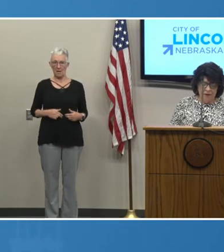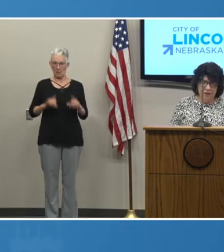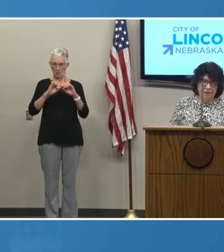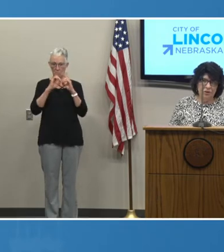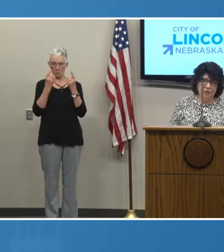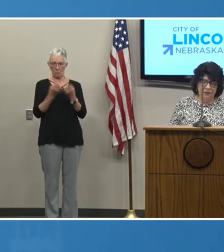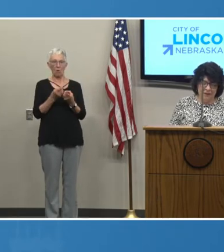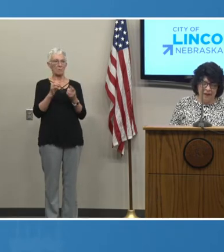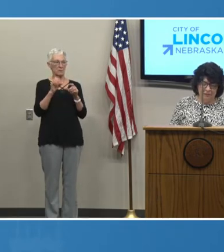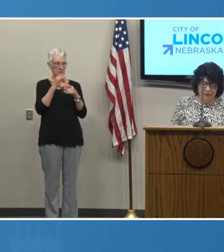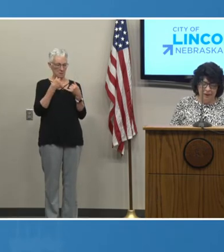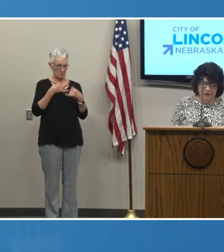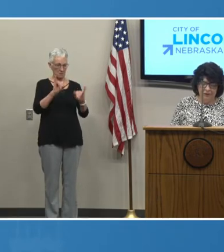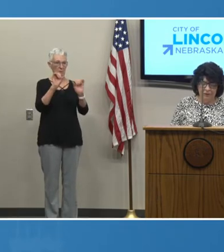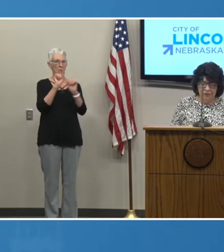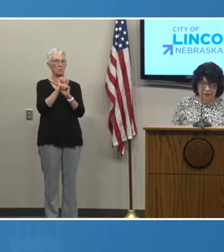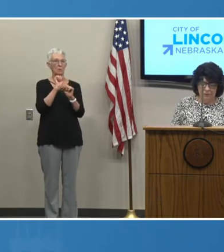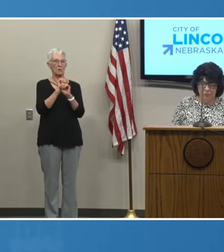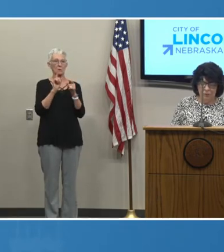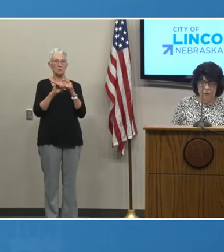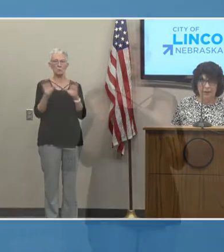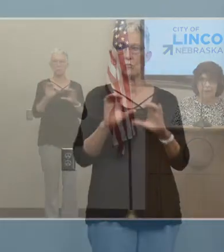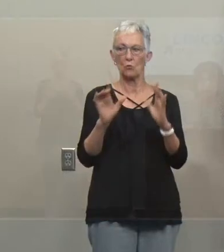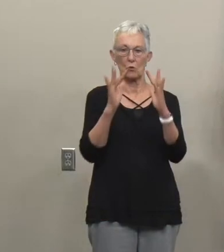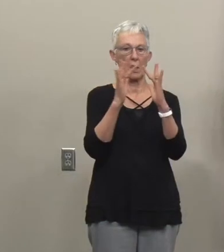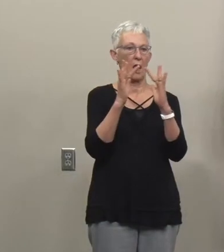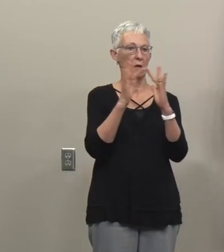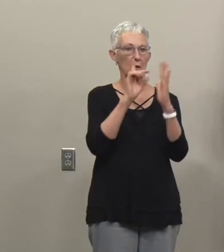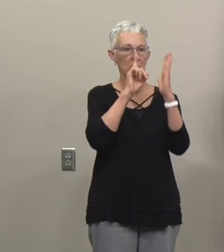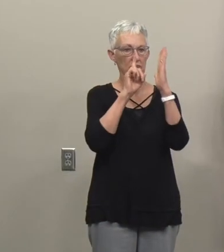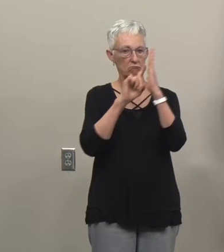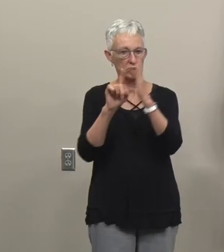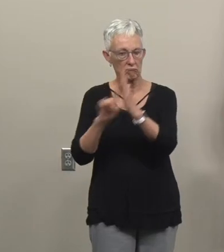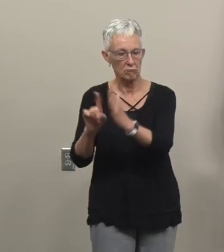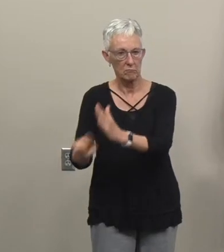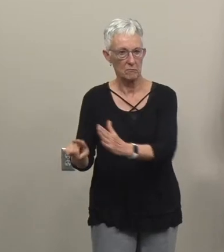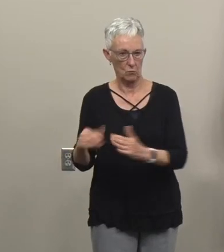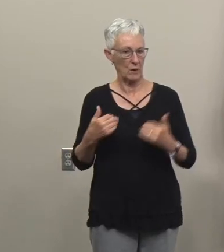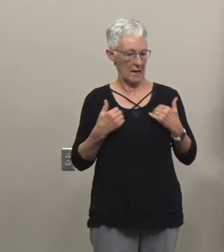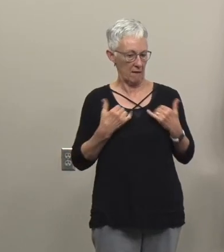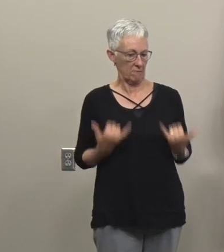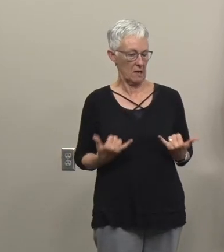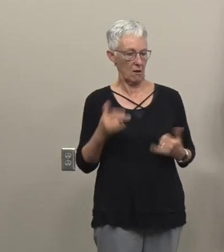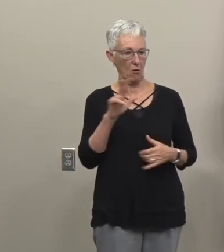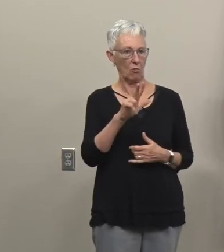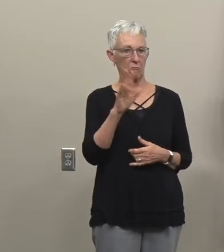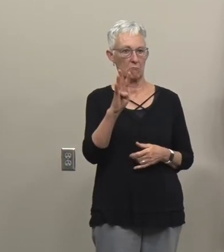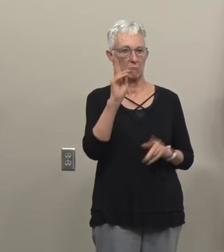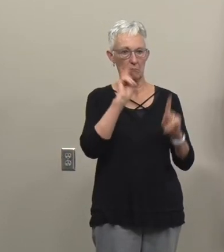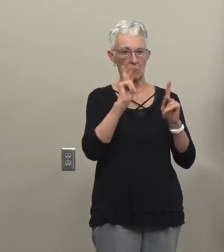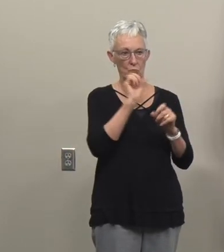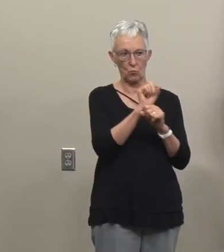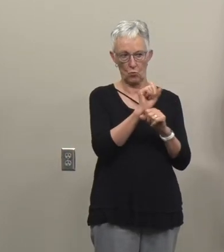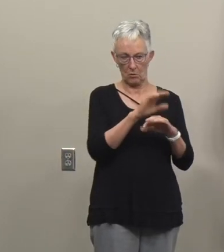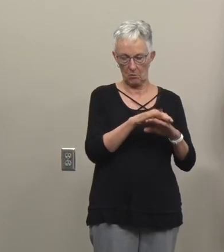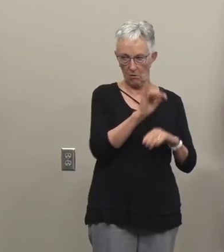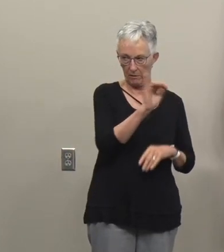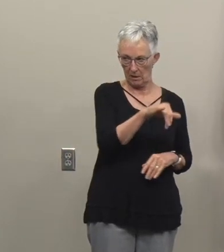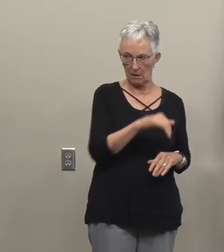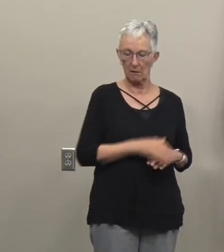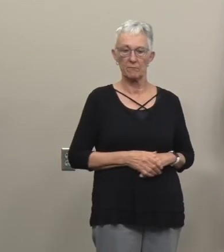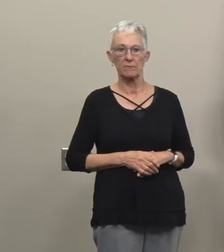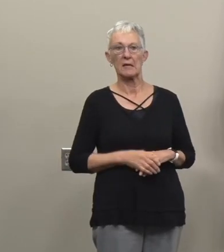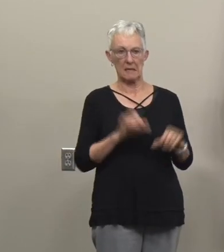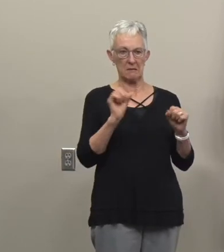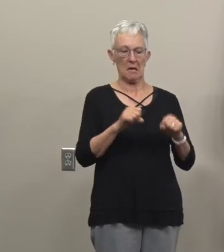have added additional staff and now have 34 working in this capacity. We also have the ability to add more if